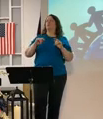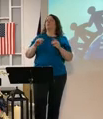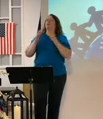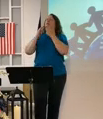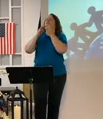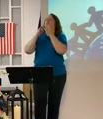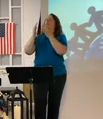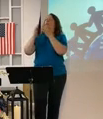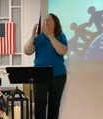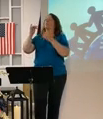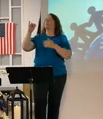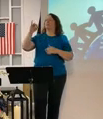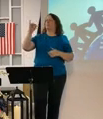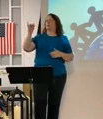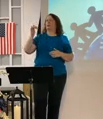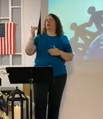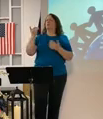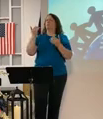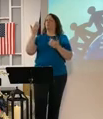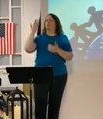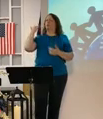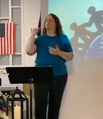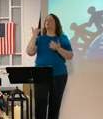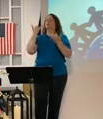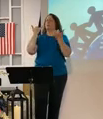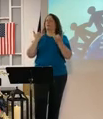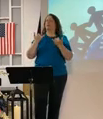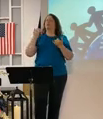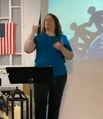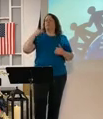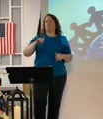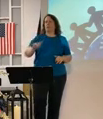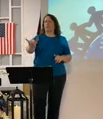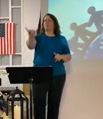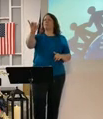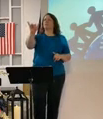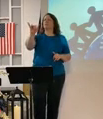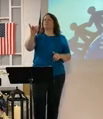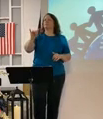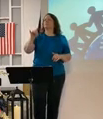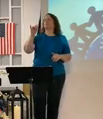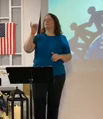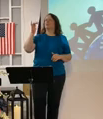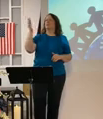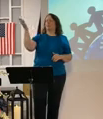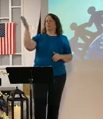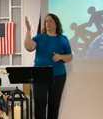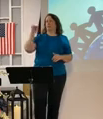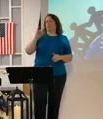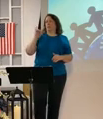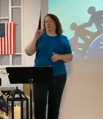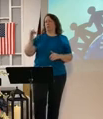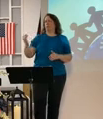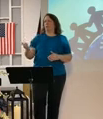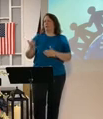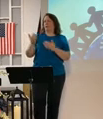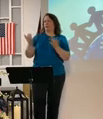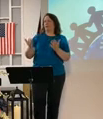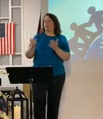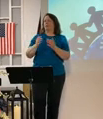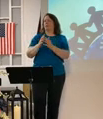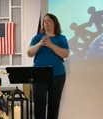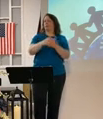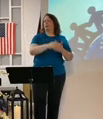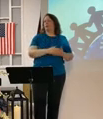that you are the same yesterday, today, and forever. And you are the same here in America, and you are the same across